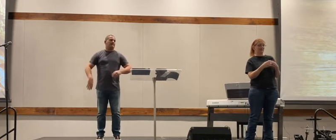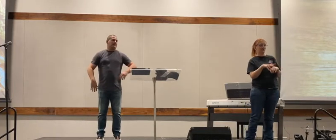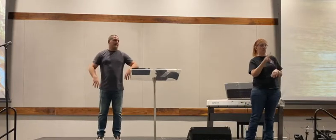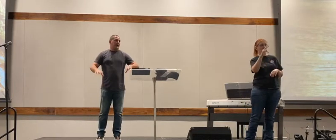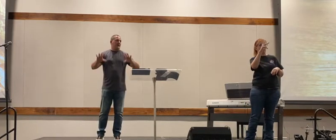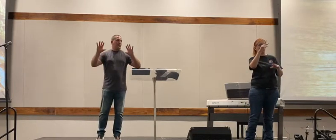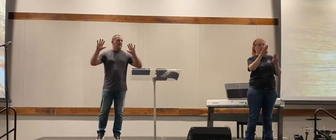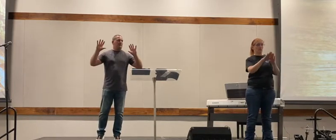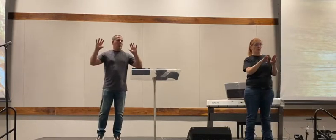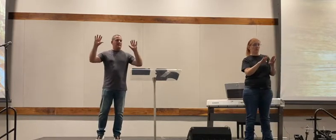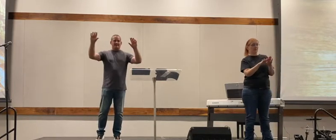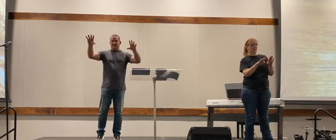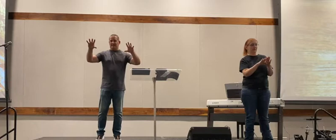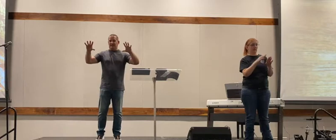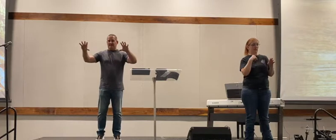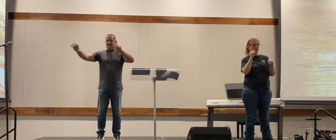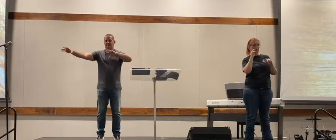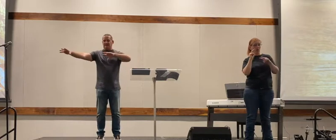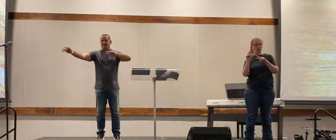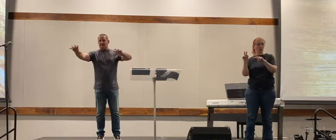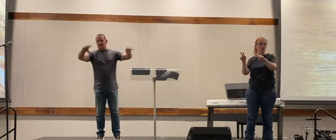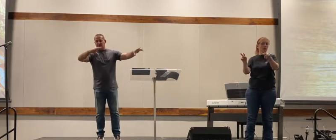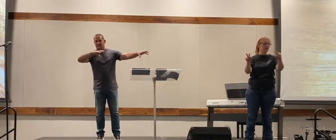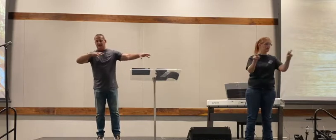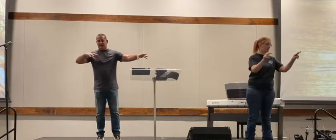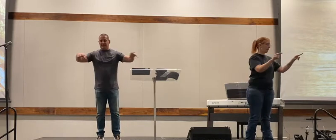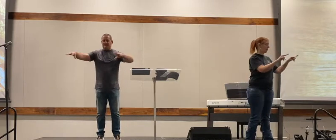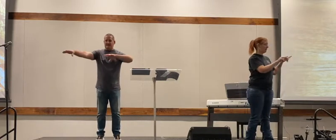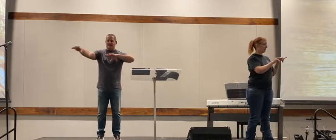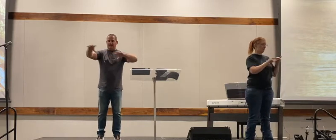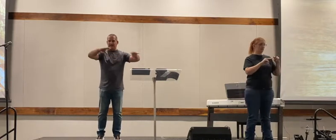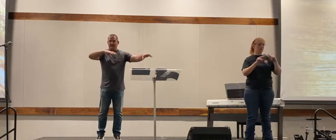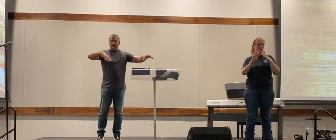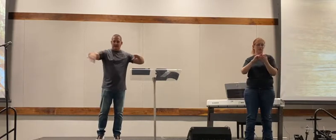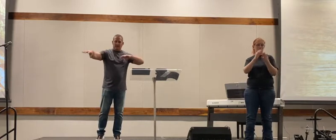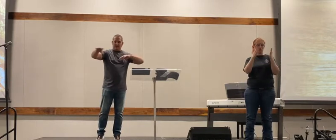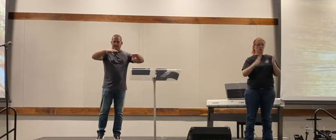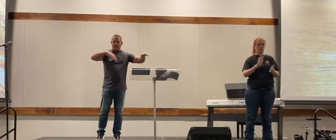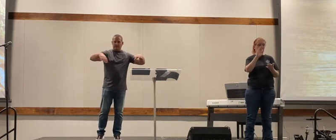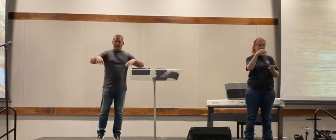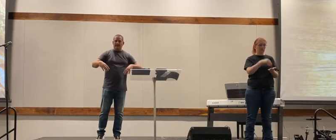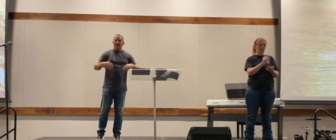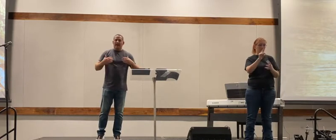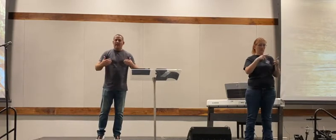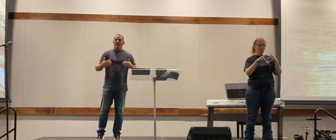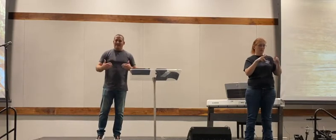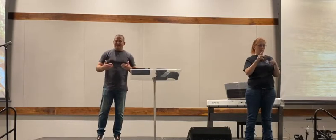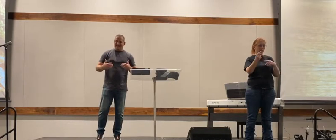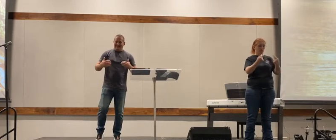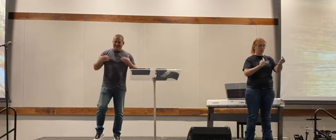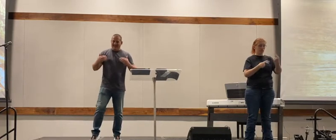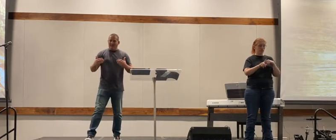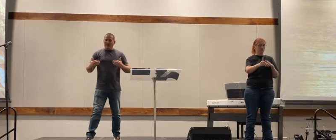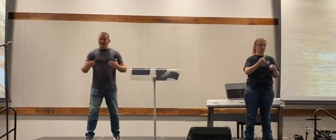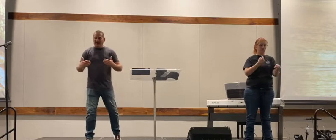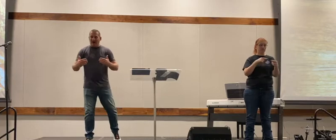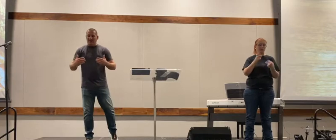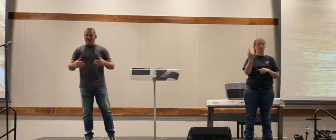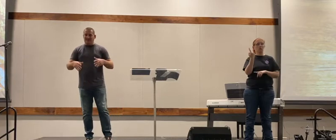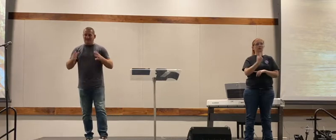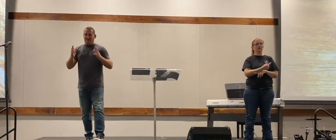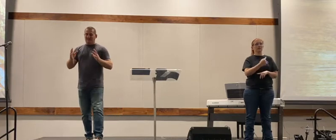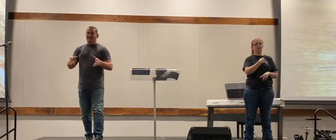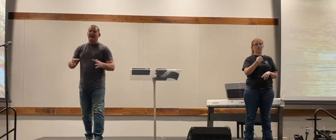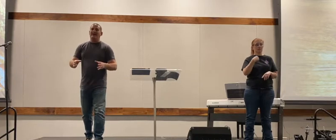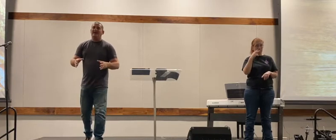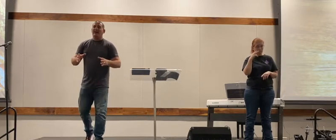floor. We could oversee the student center where people were coming. And one day, all we